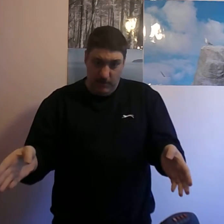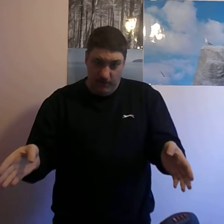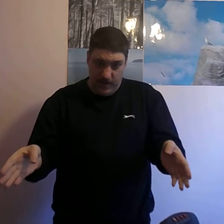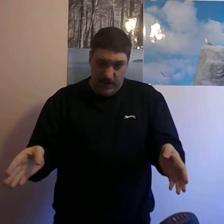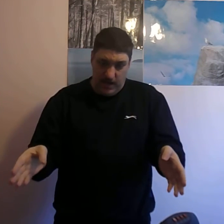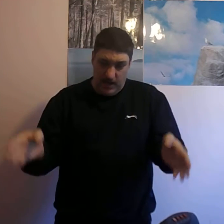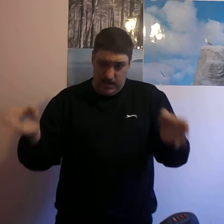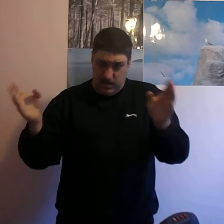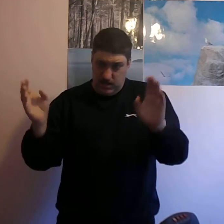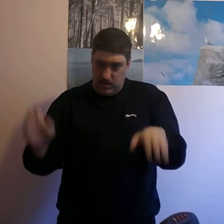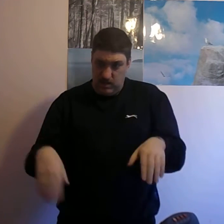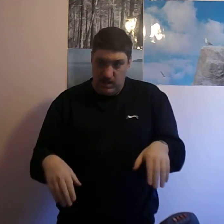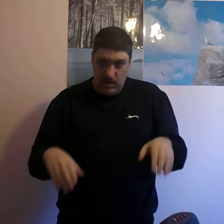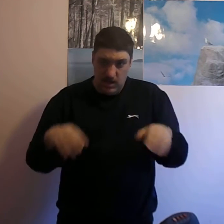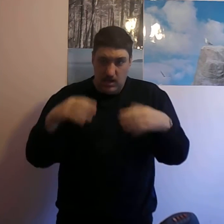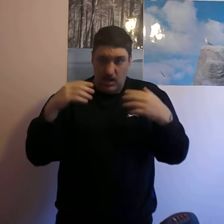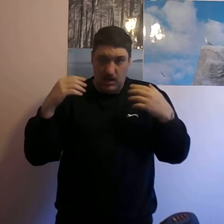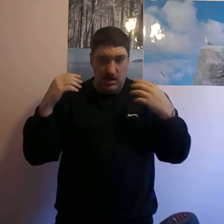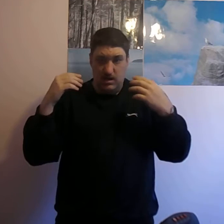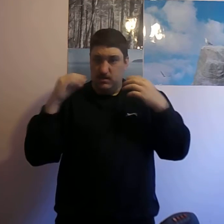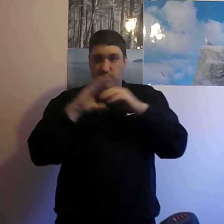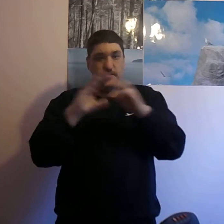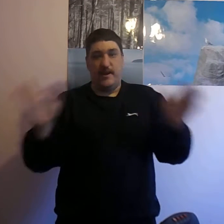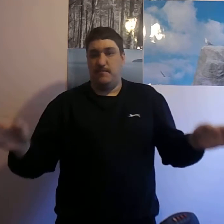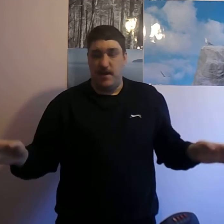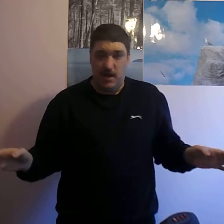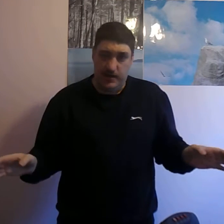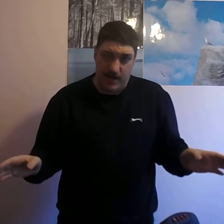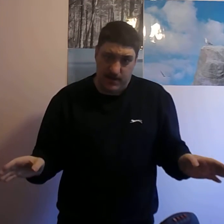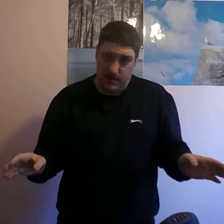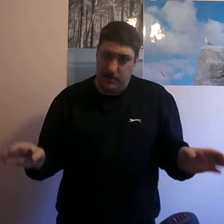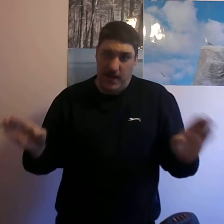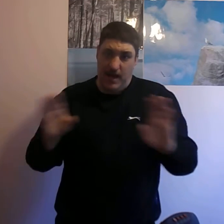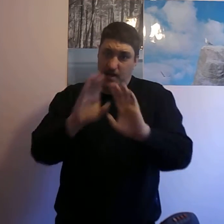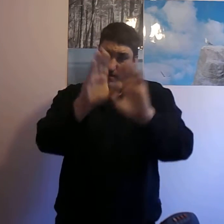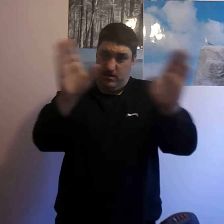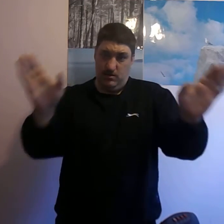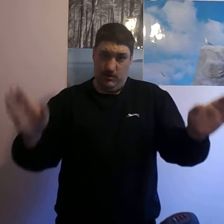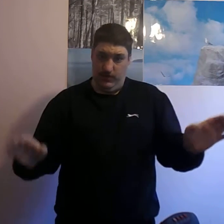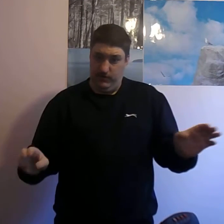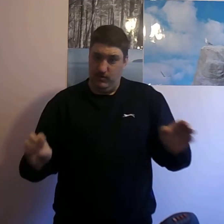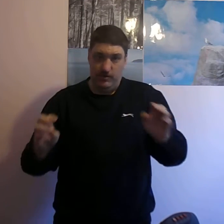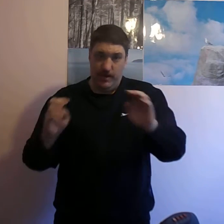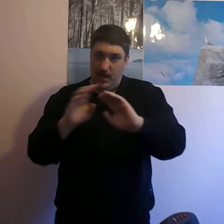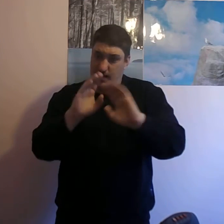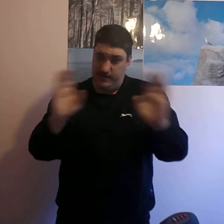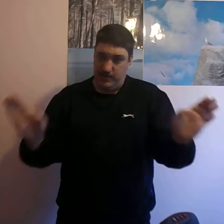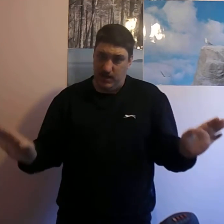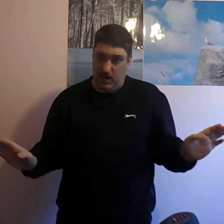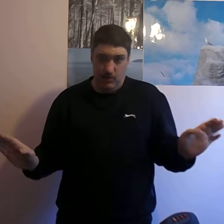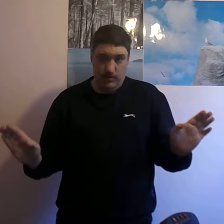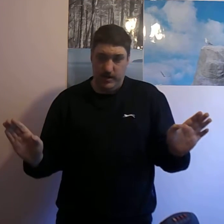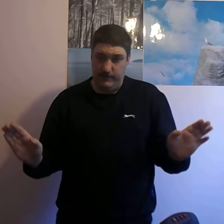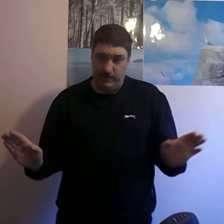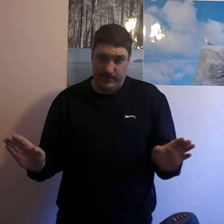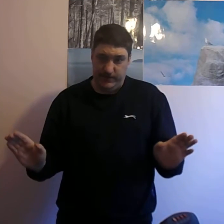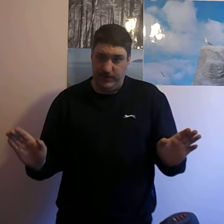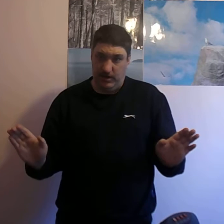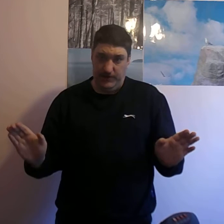very nice, don't ask me. That is a whole other story, and I wouldn't even start to go